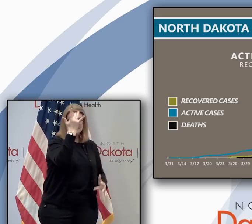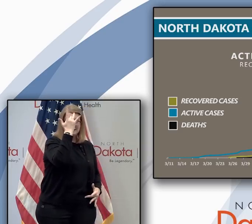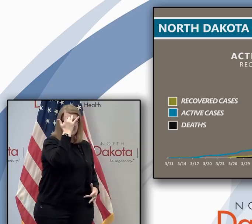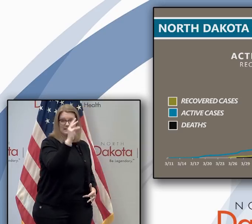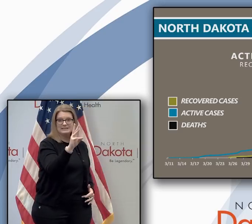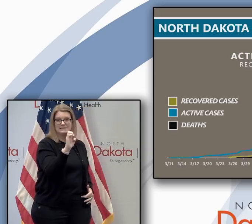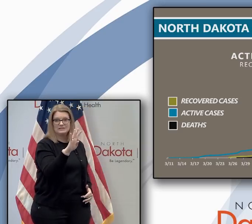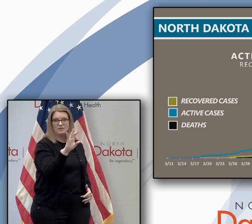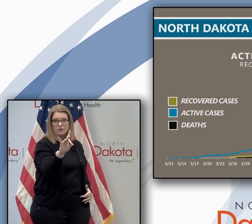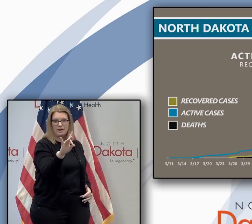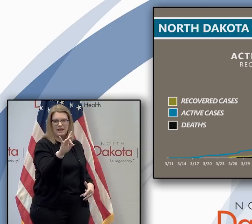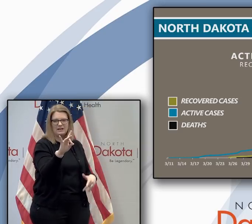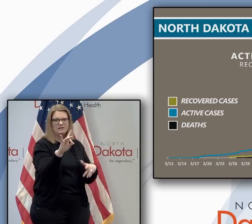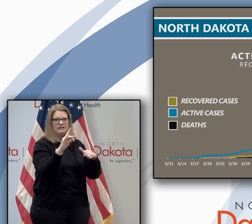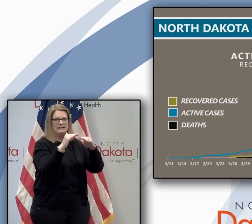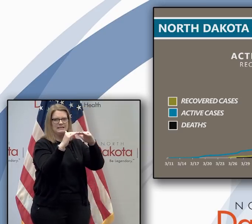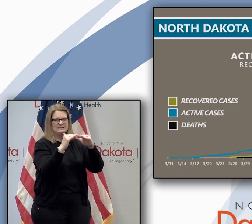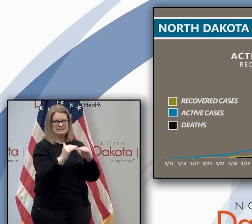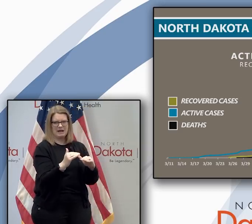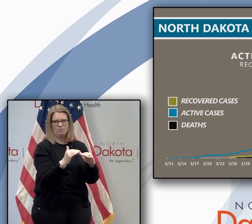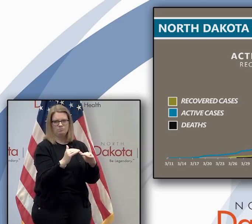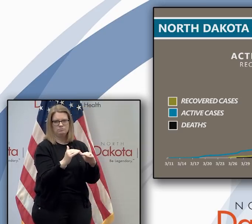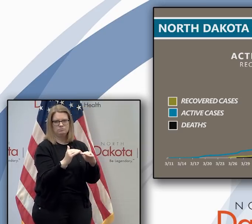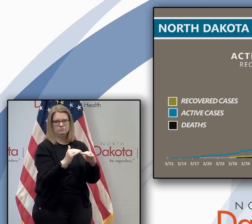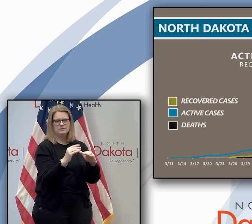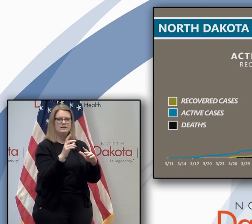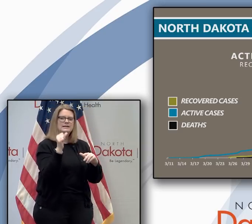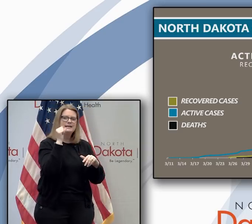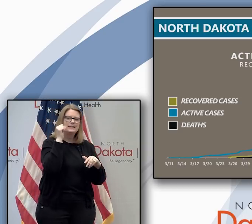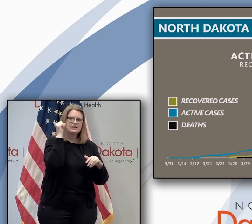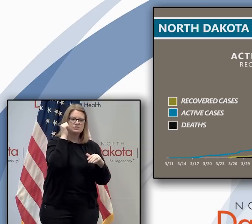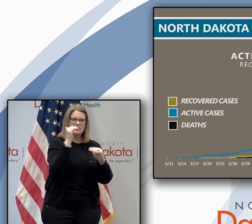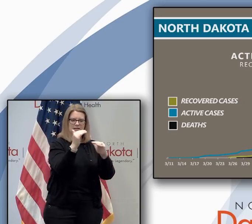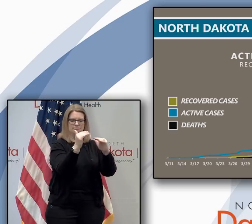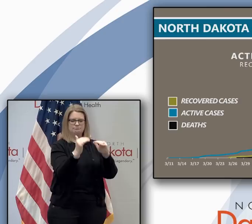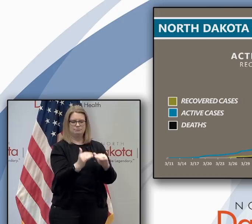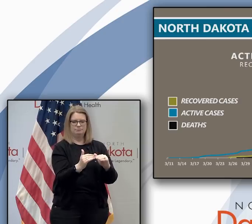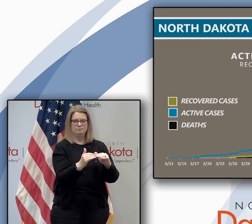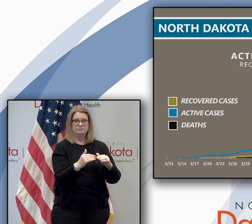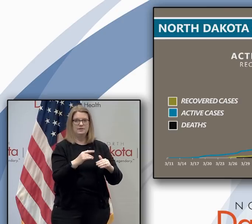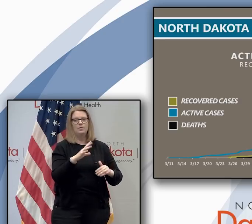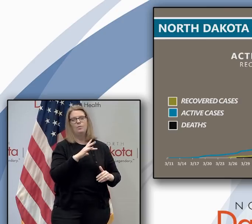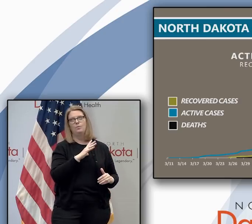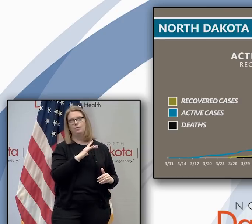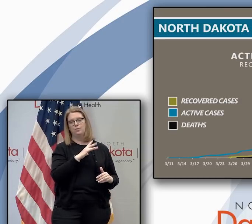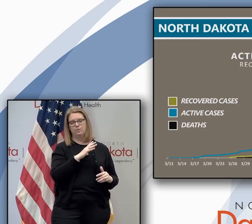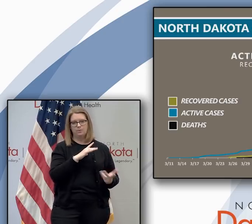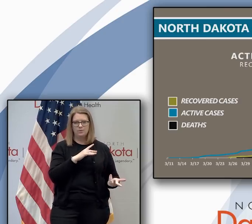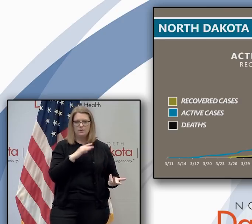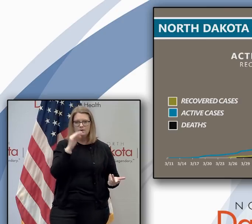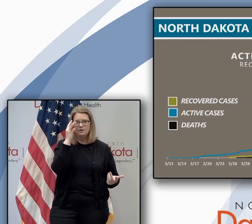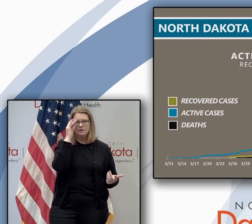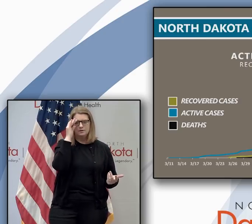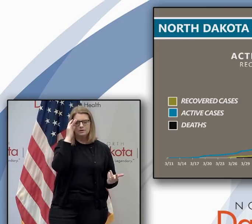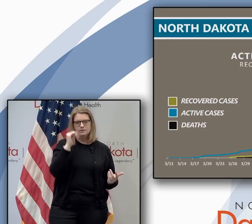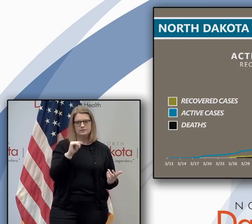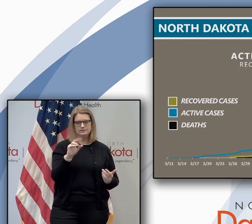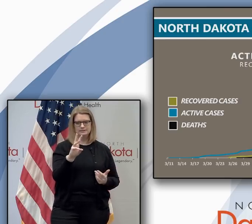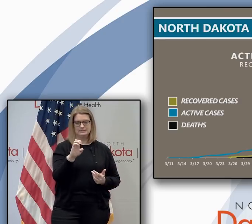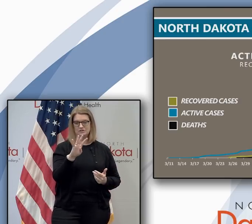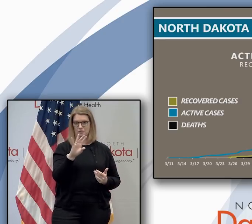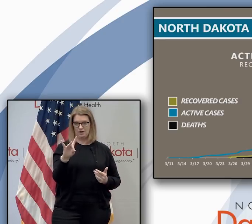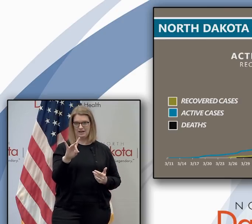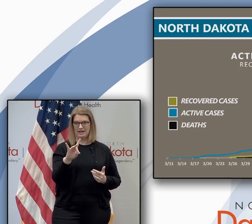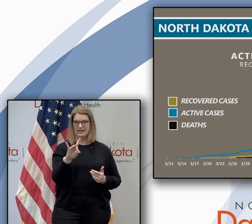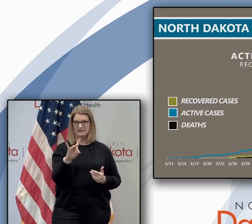down slightly from yesterday, and that's great news because we see that is the 648